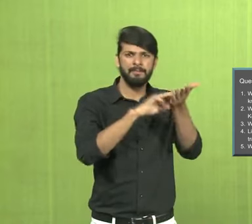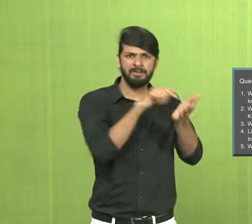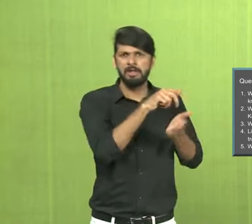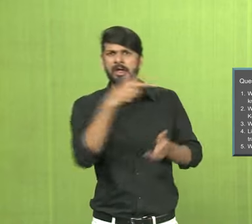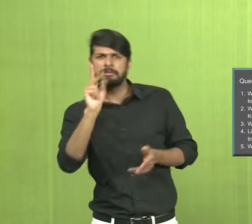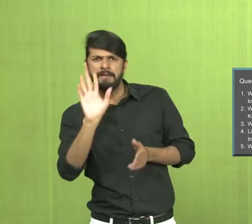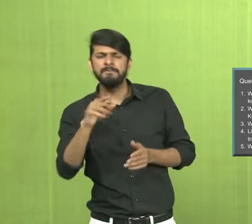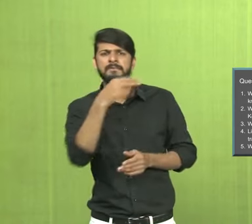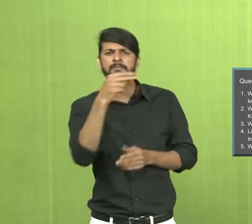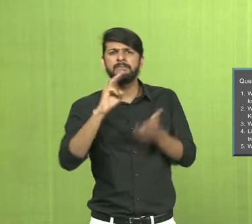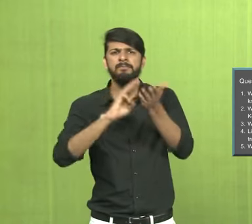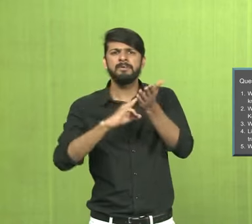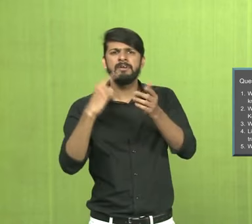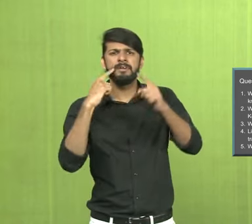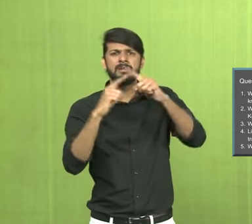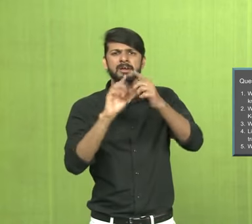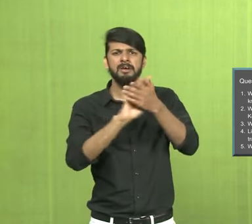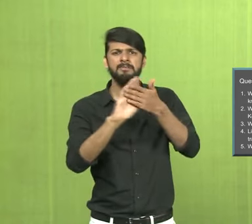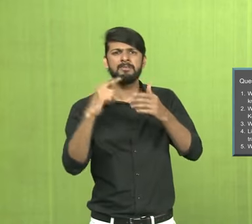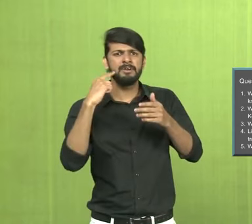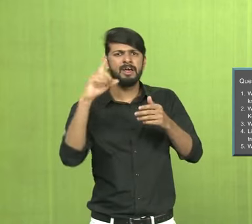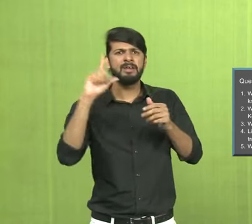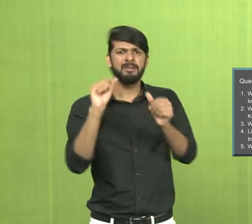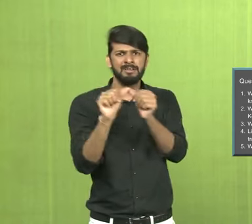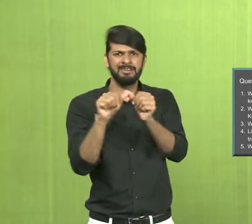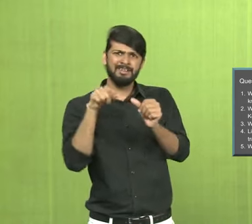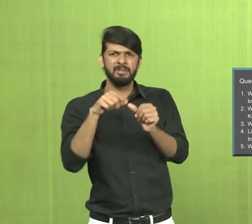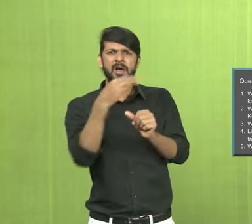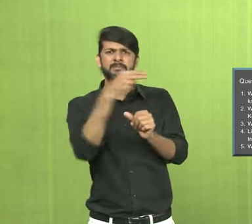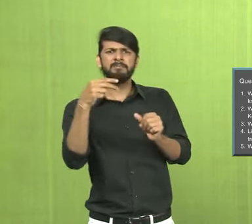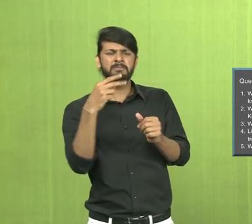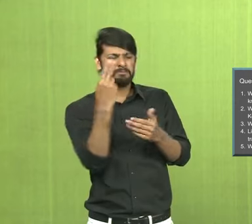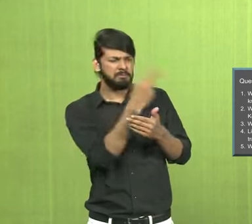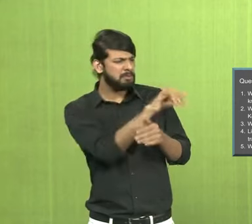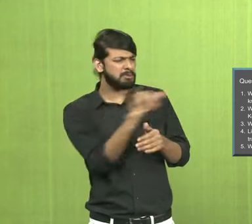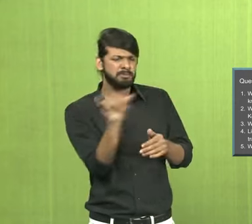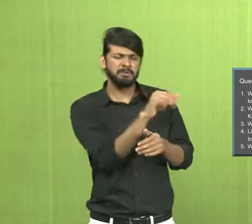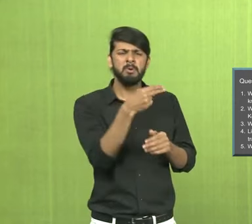and why is it also known as Mithila painting?